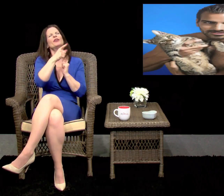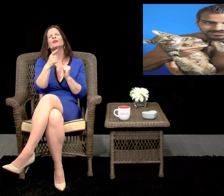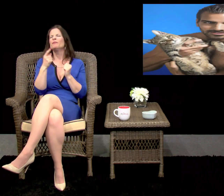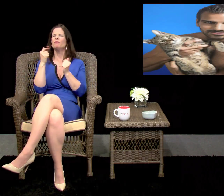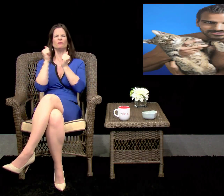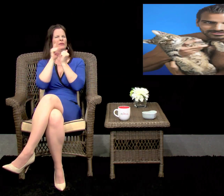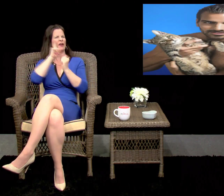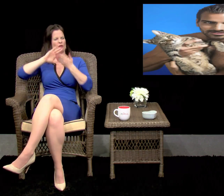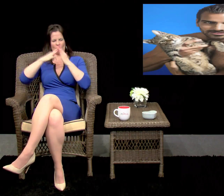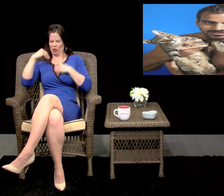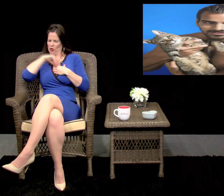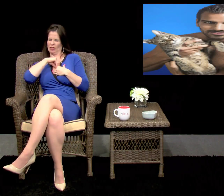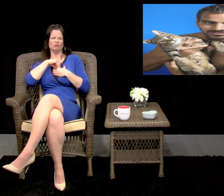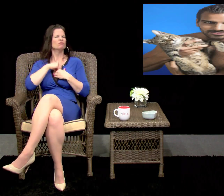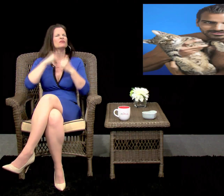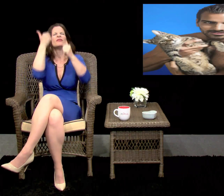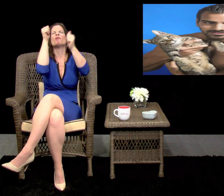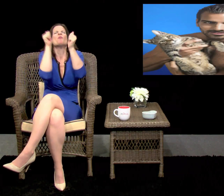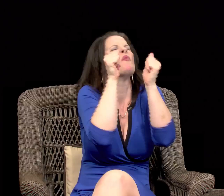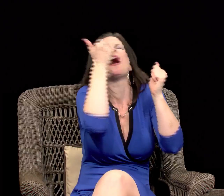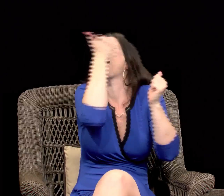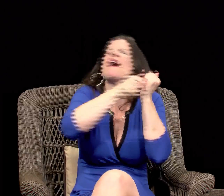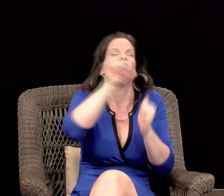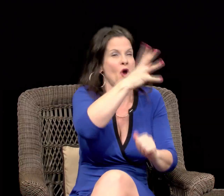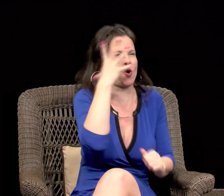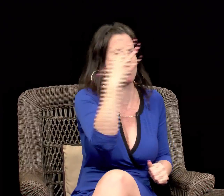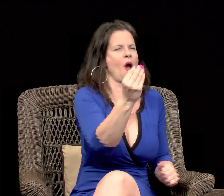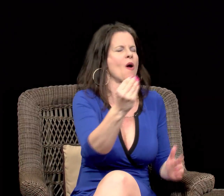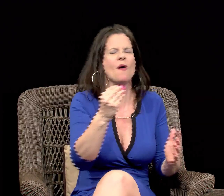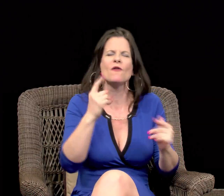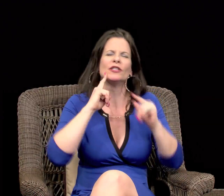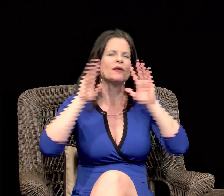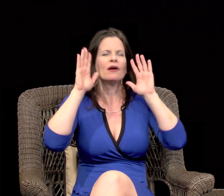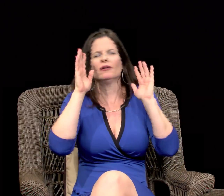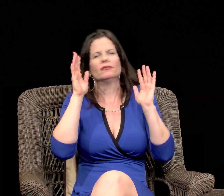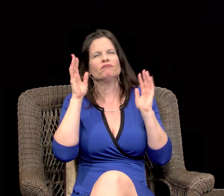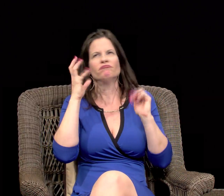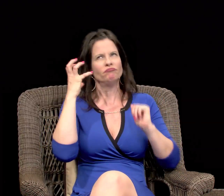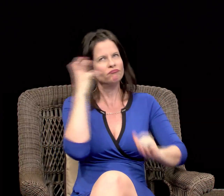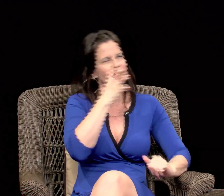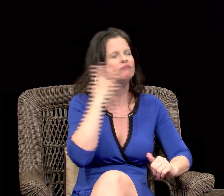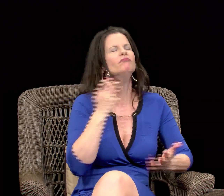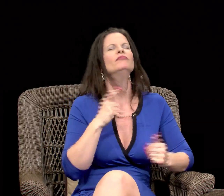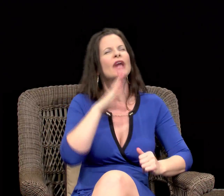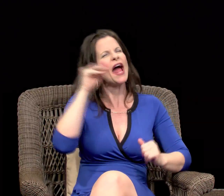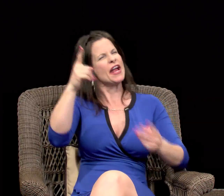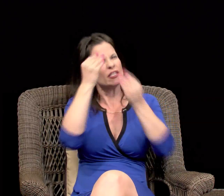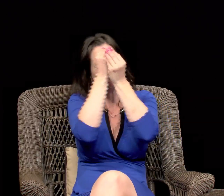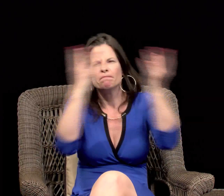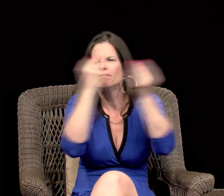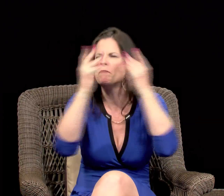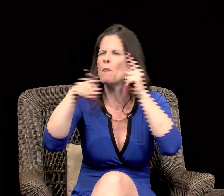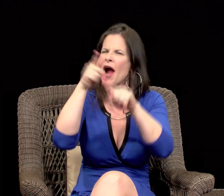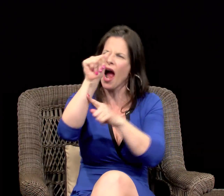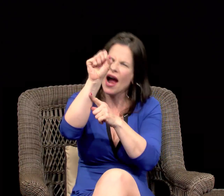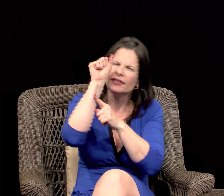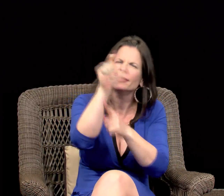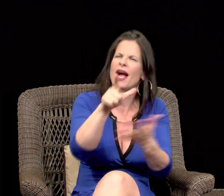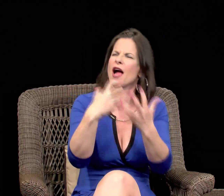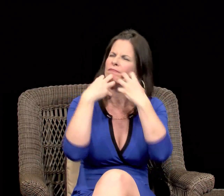embodied what it means to be deaf. He has a deaf heart, and wherever he goes, he is an amazing person.